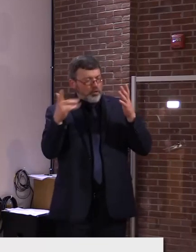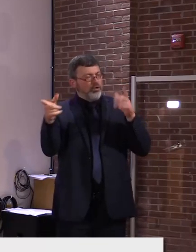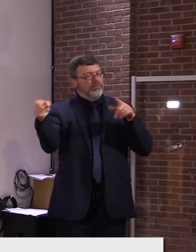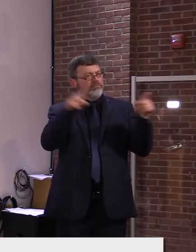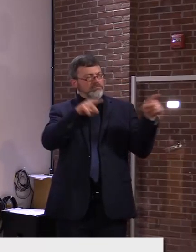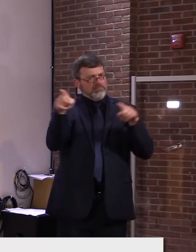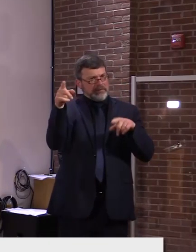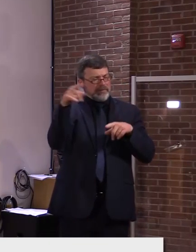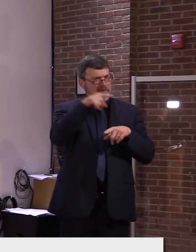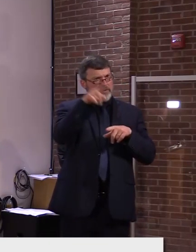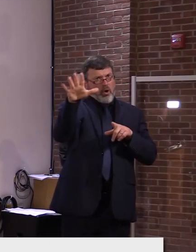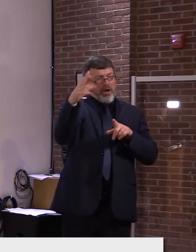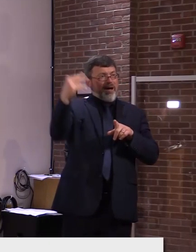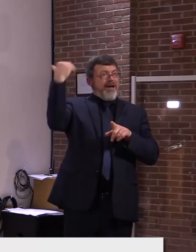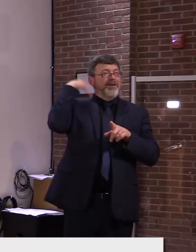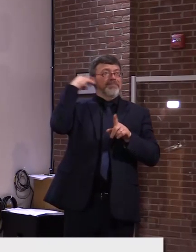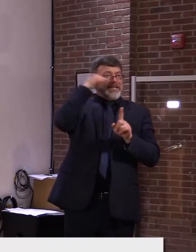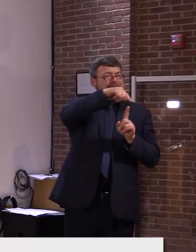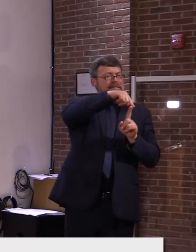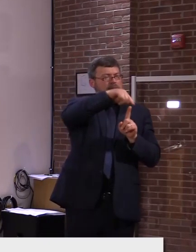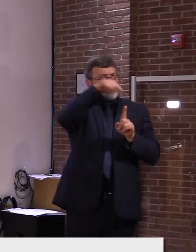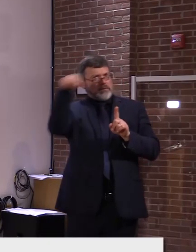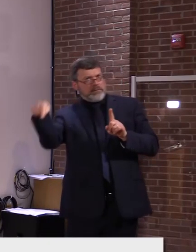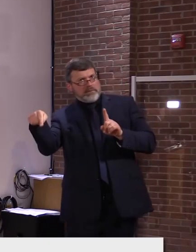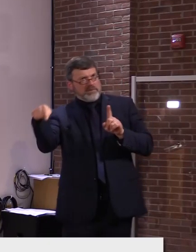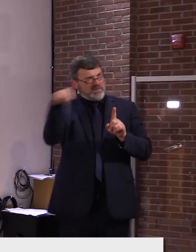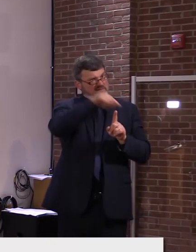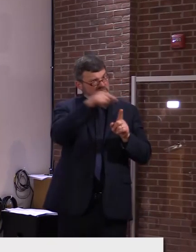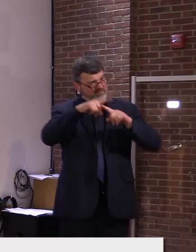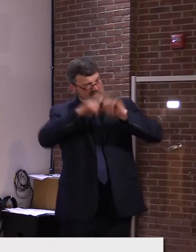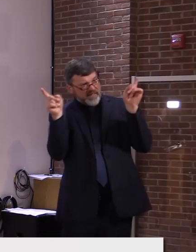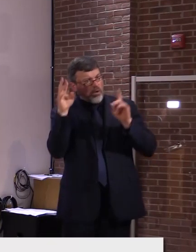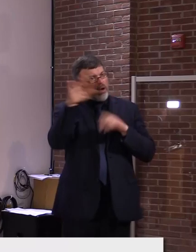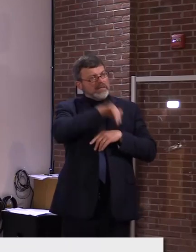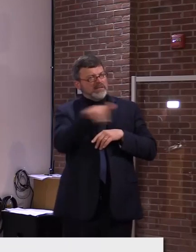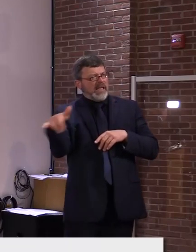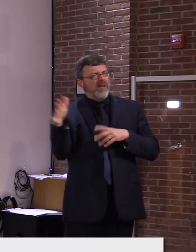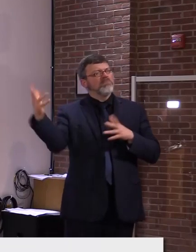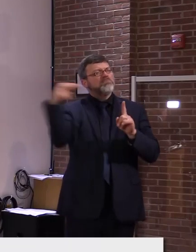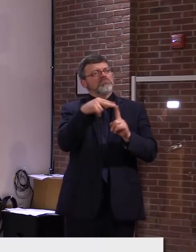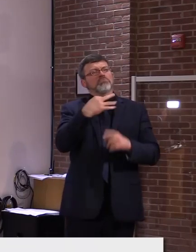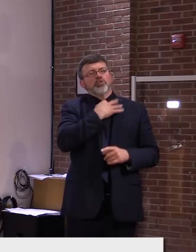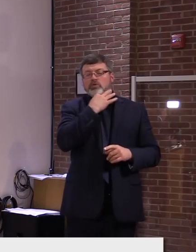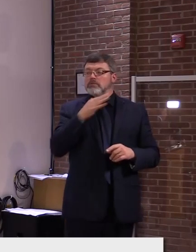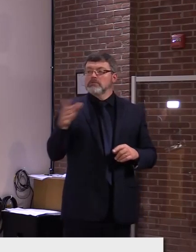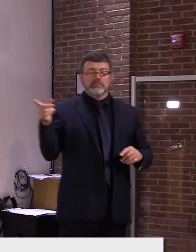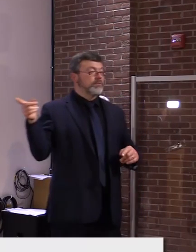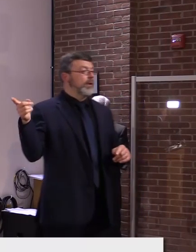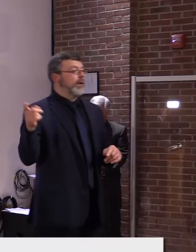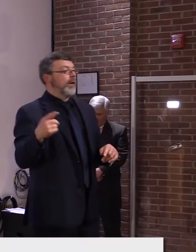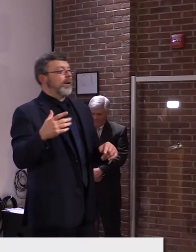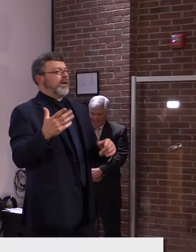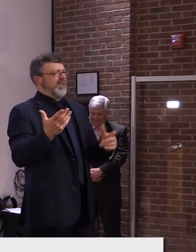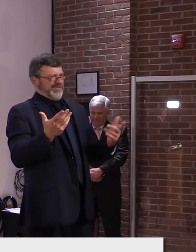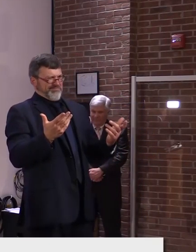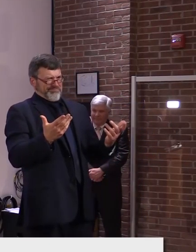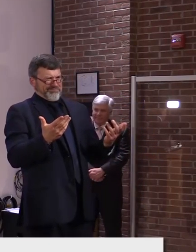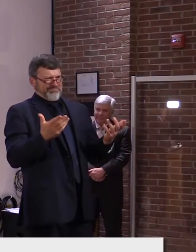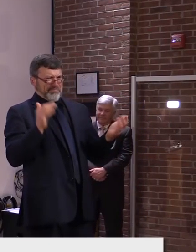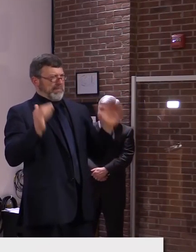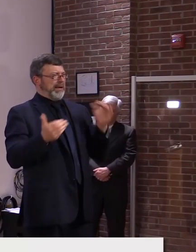can compare to. Very difficult under these circumstances, and that's why I give them high marks, because all the legislators in some